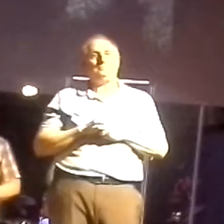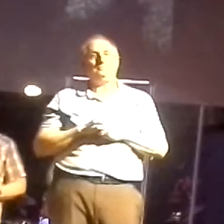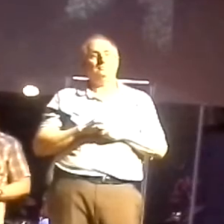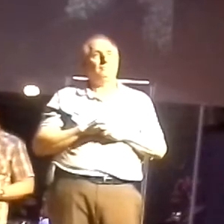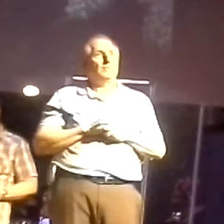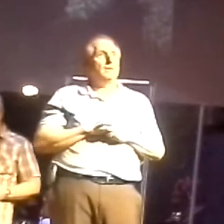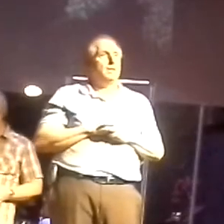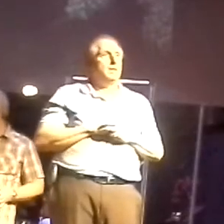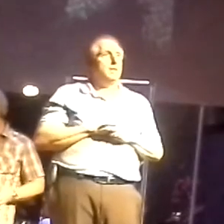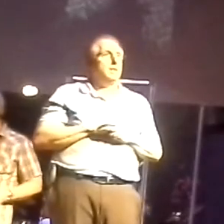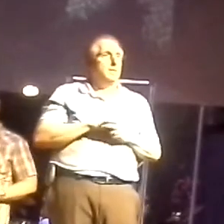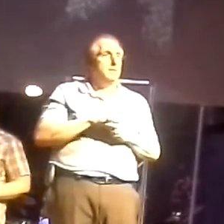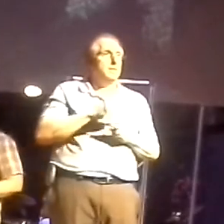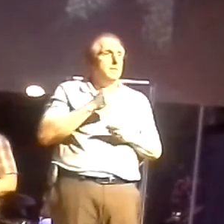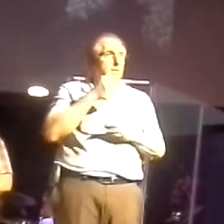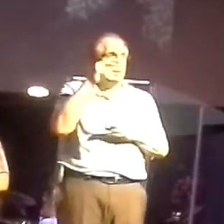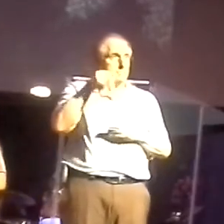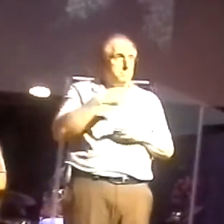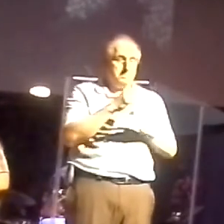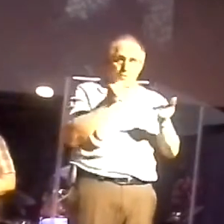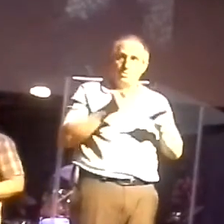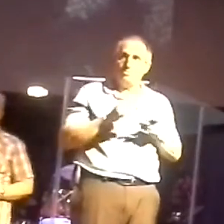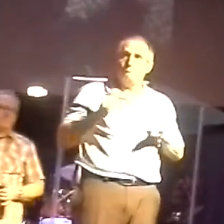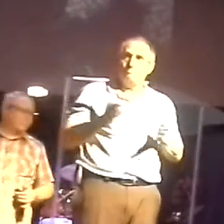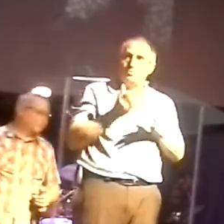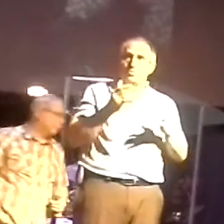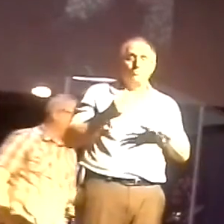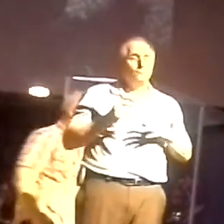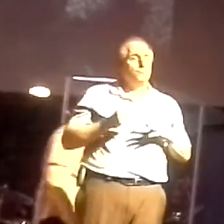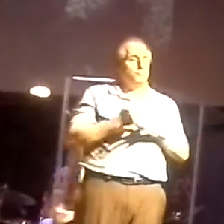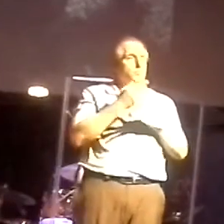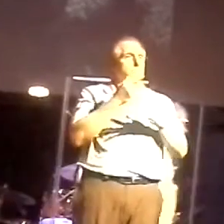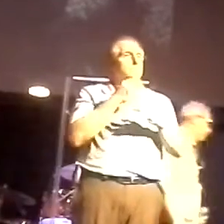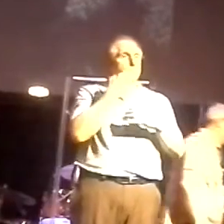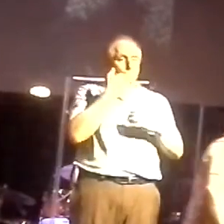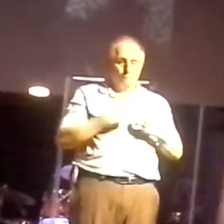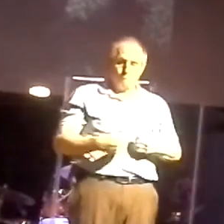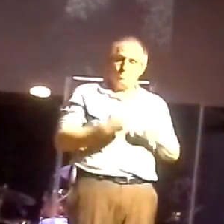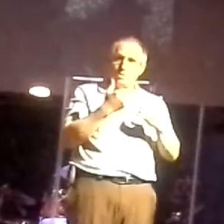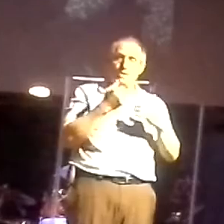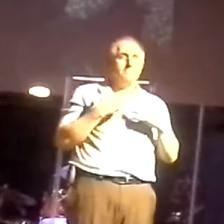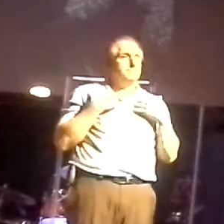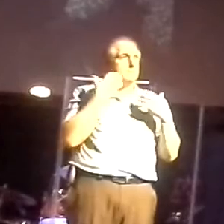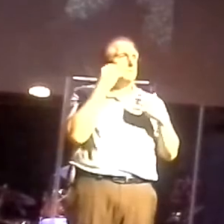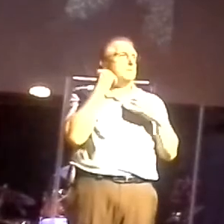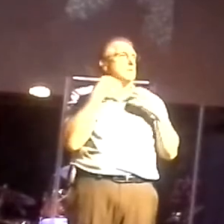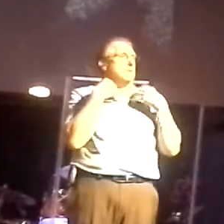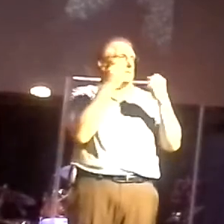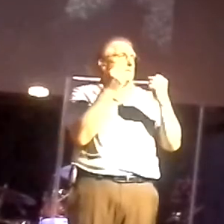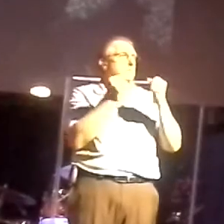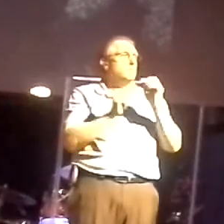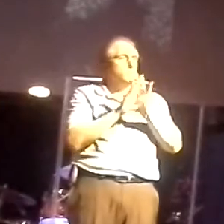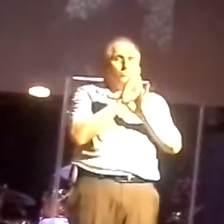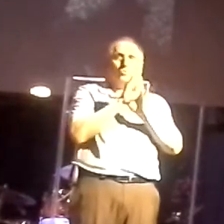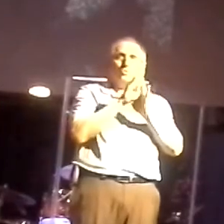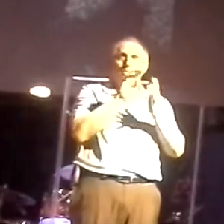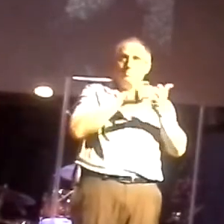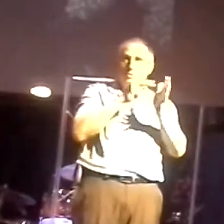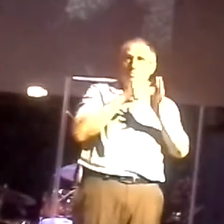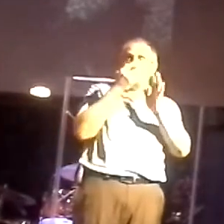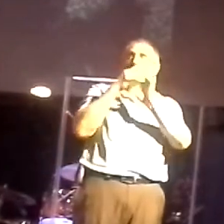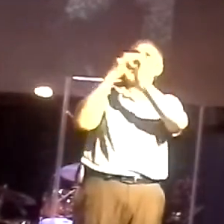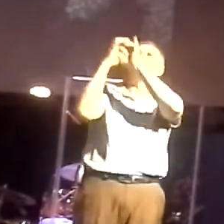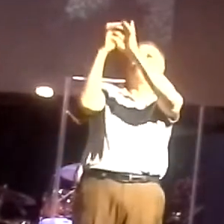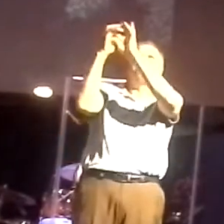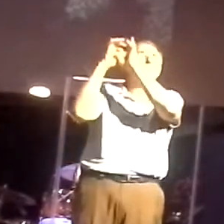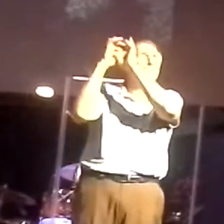A place where you're encouraged to come authentically as you are, experience healing and growth, and discover meaning and purpose through a